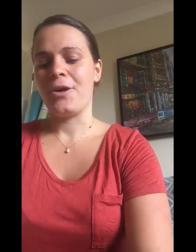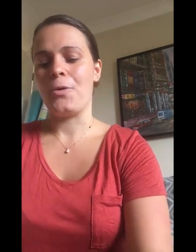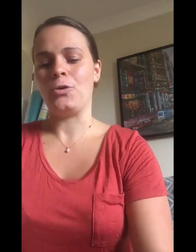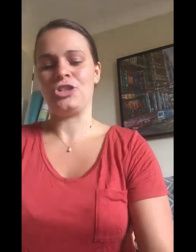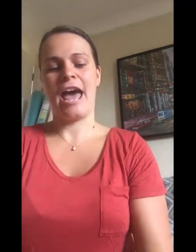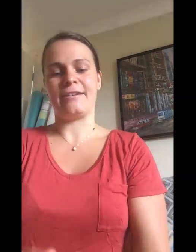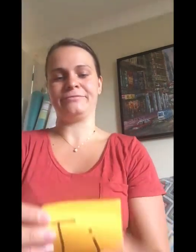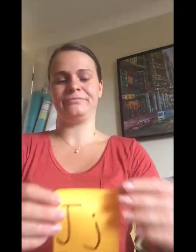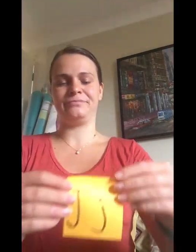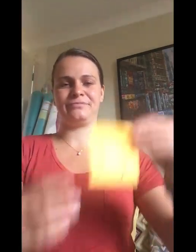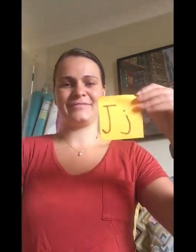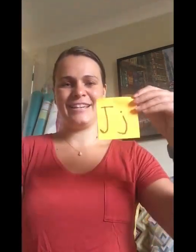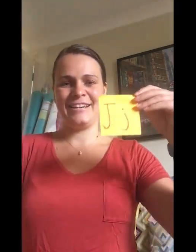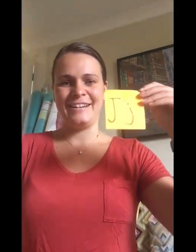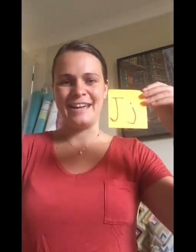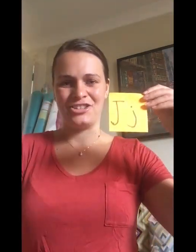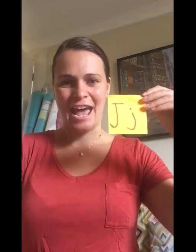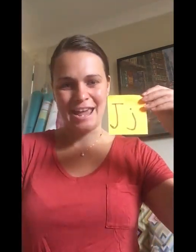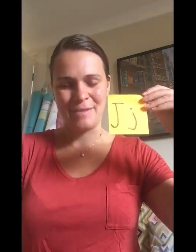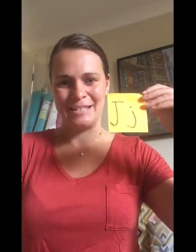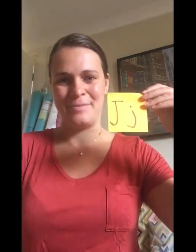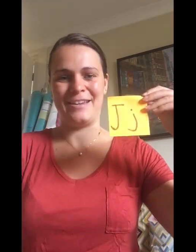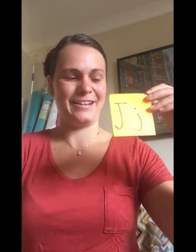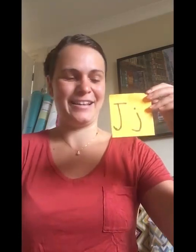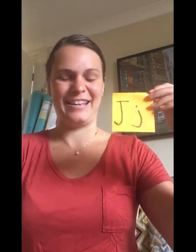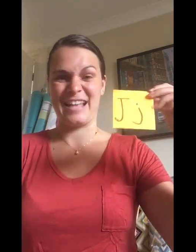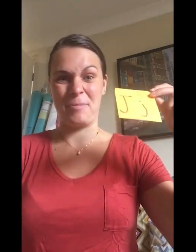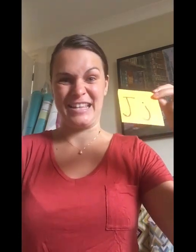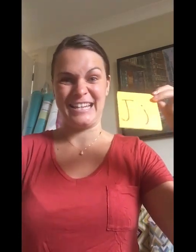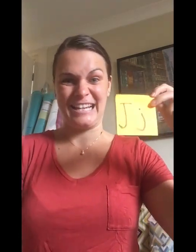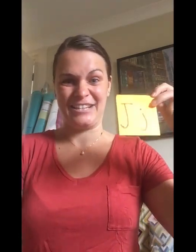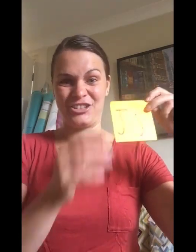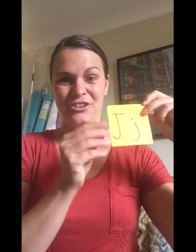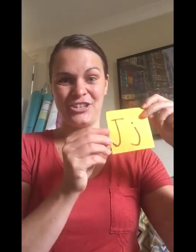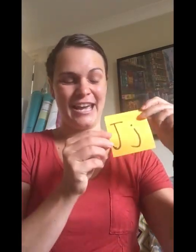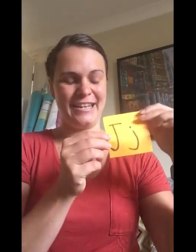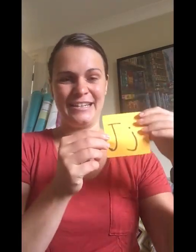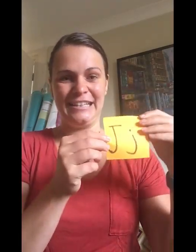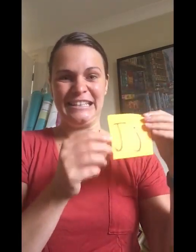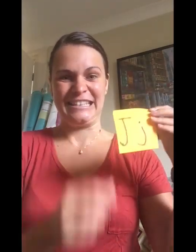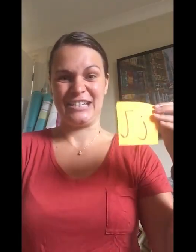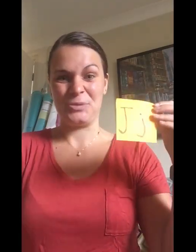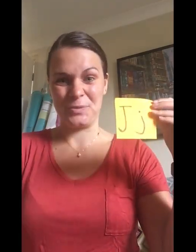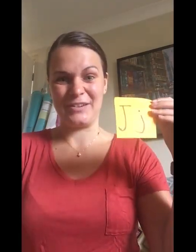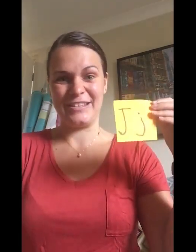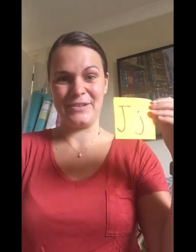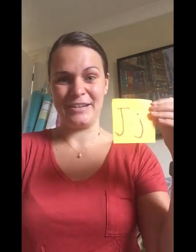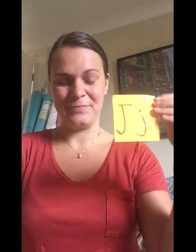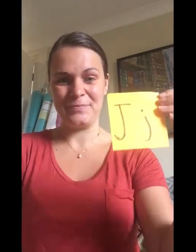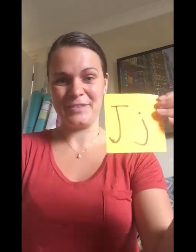Or J. Now J makes me, I'm a bit ticklish, so J tickles when I do it. So let's